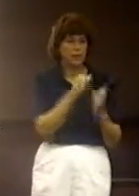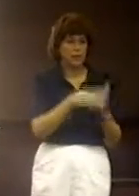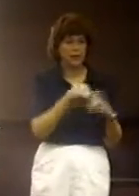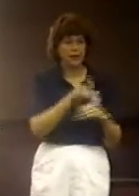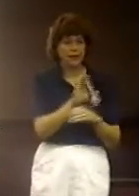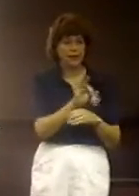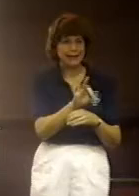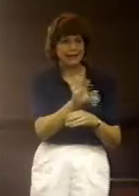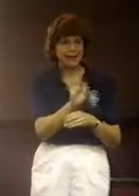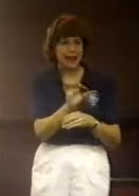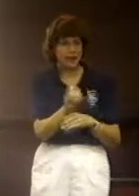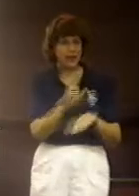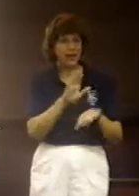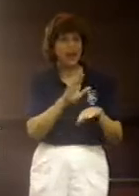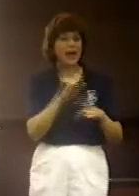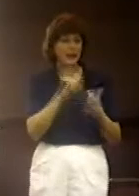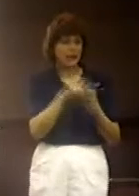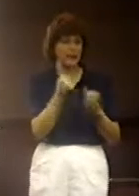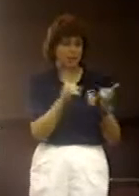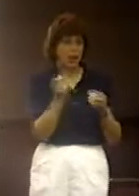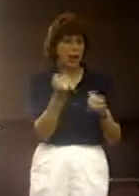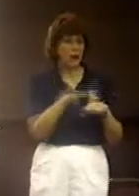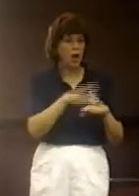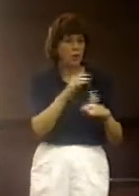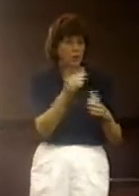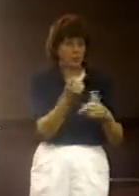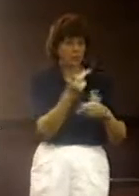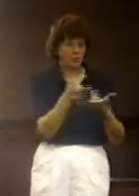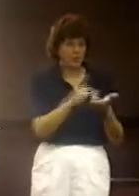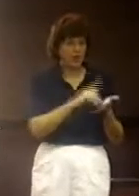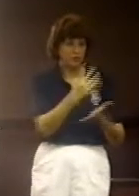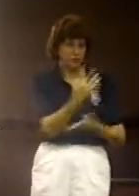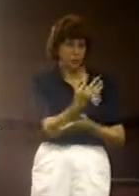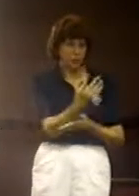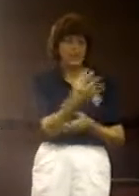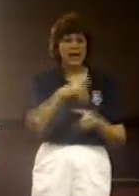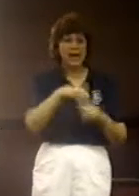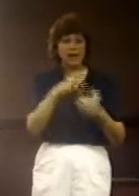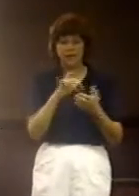1990, and that's described on page 4. And out of that work